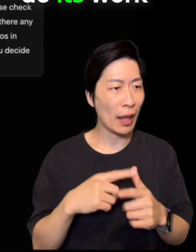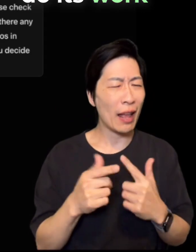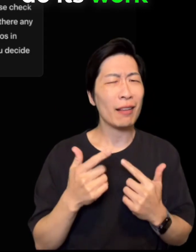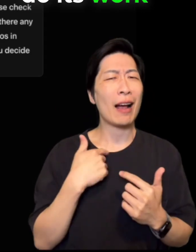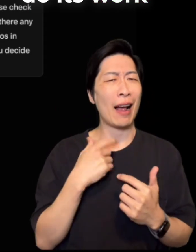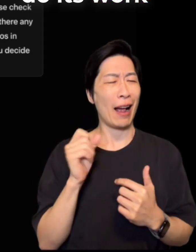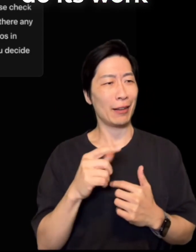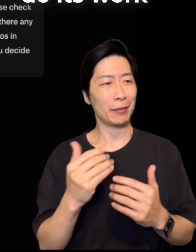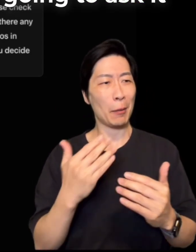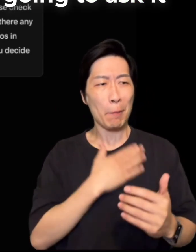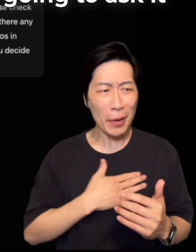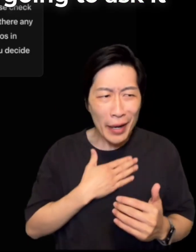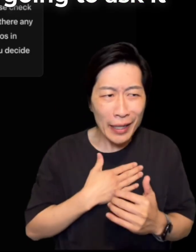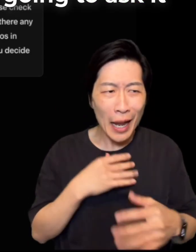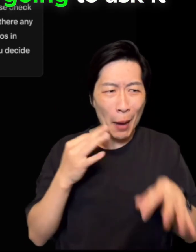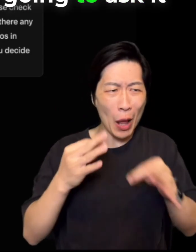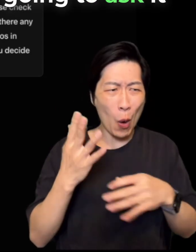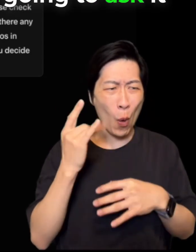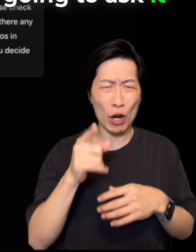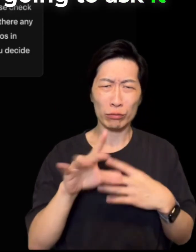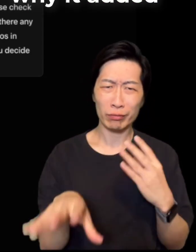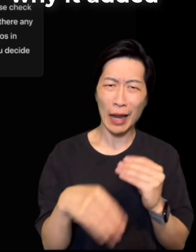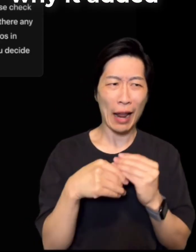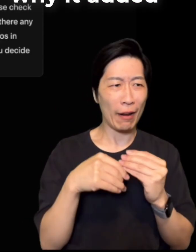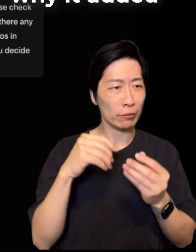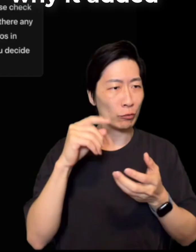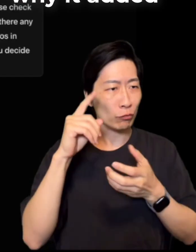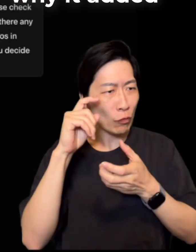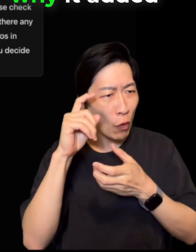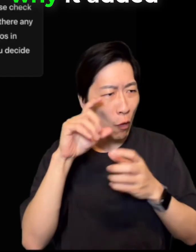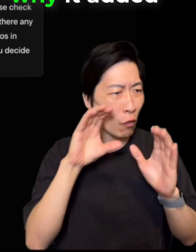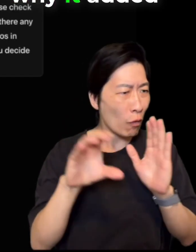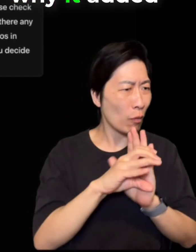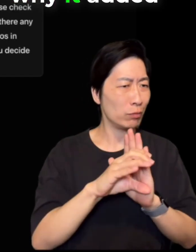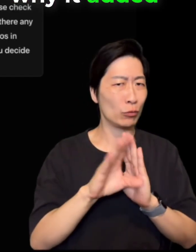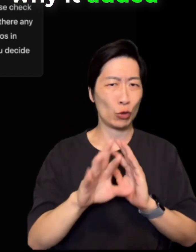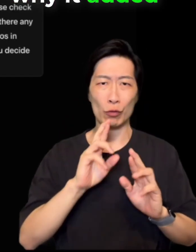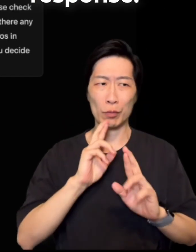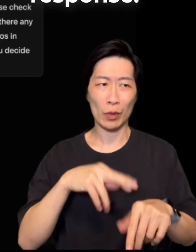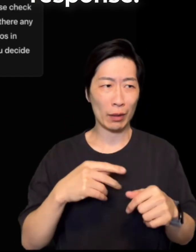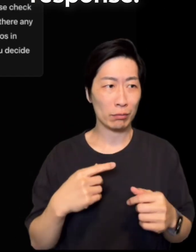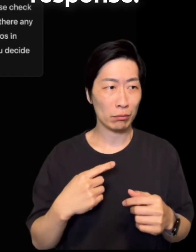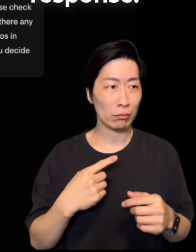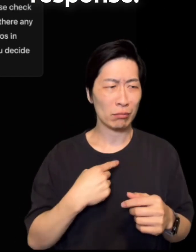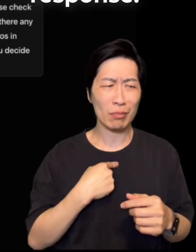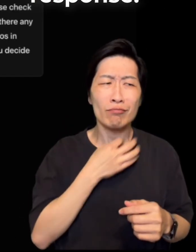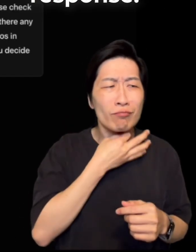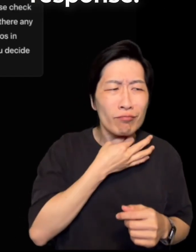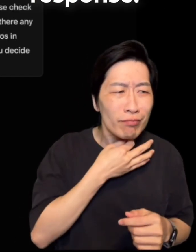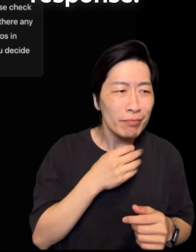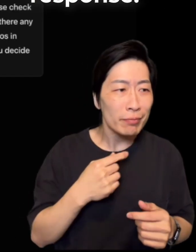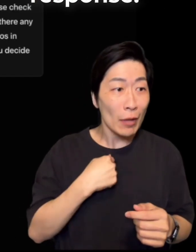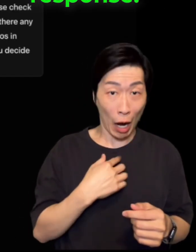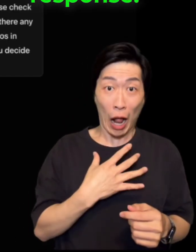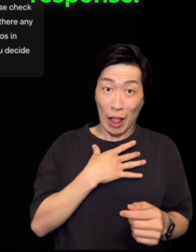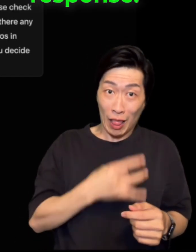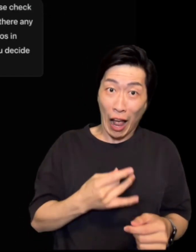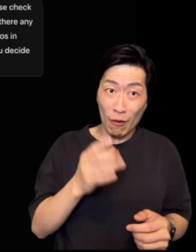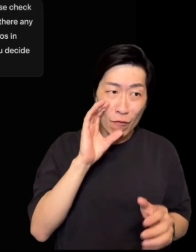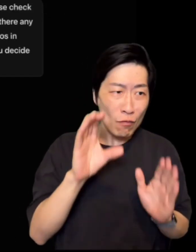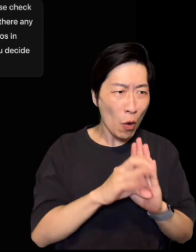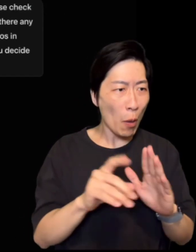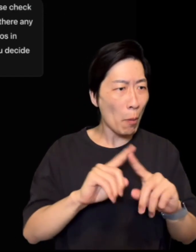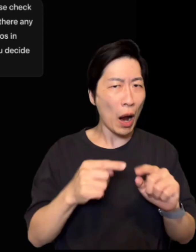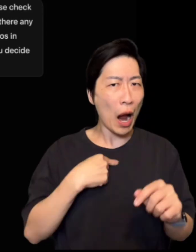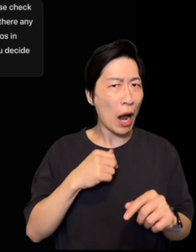it do its work. And then I'm going to ask it to please explain why it added images to its